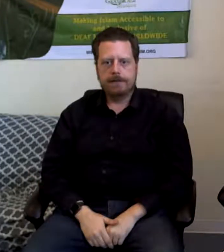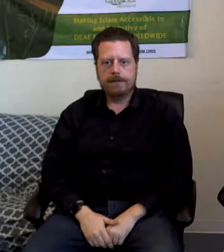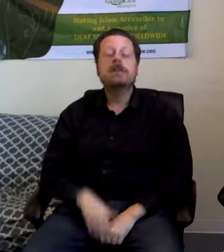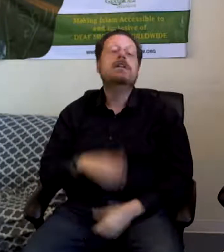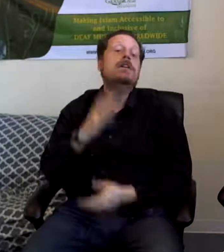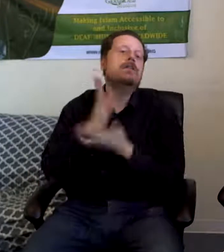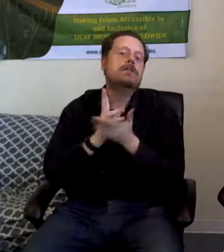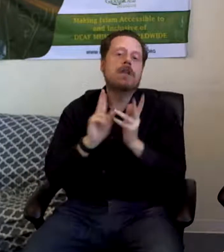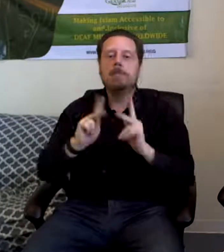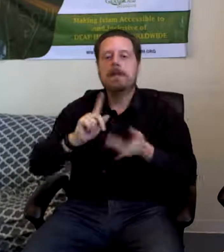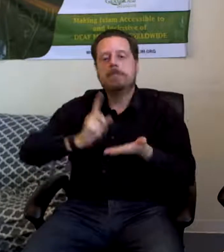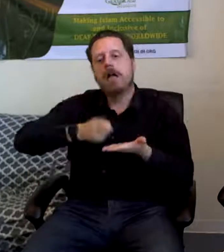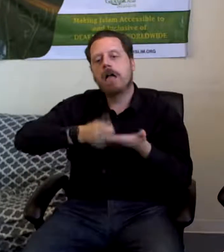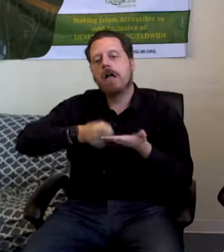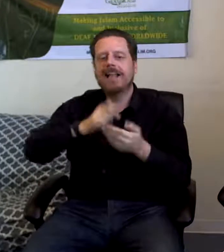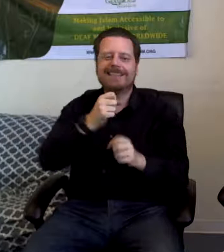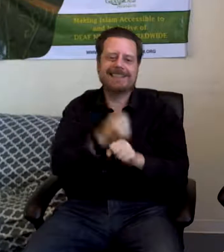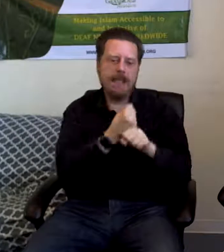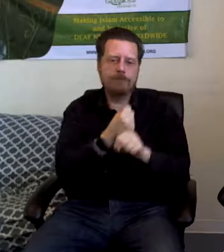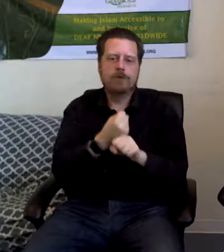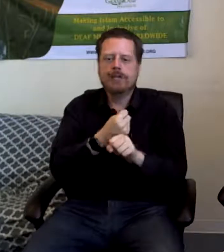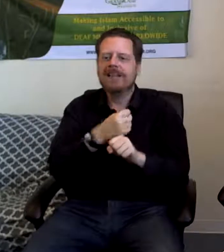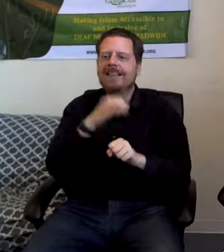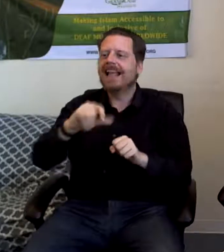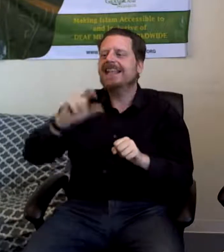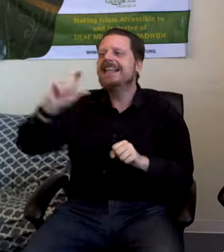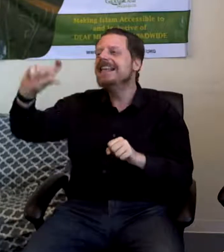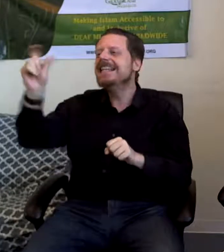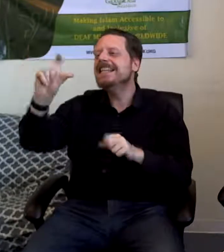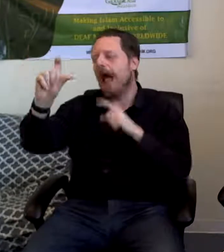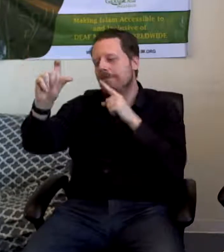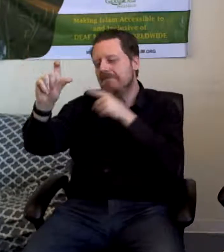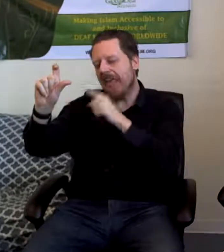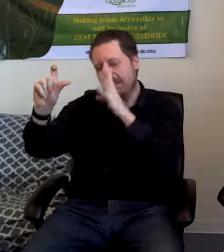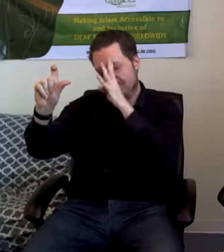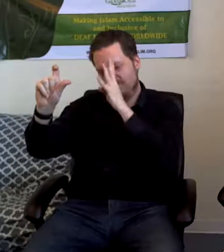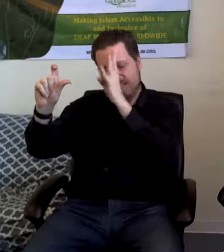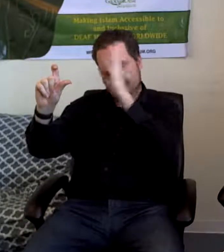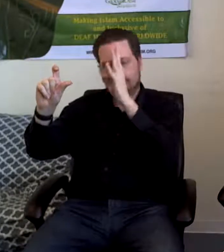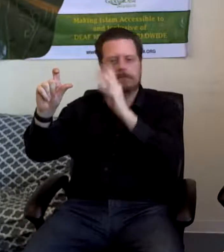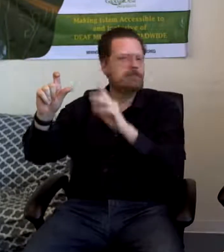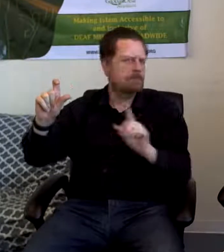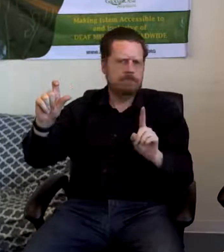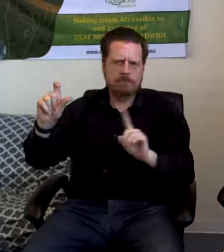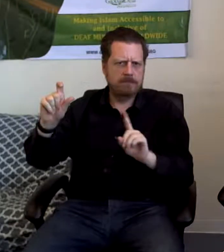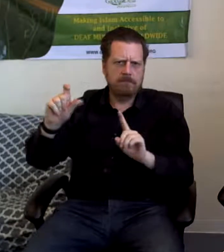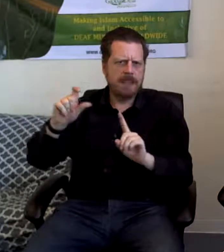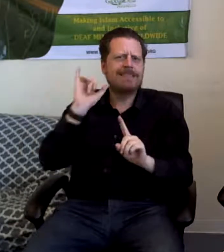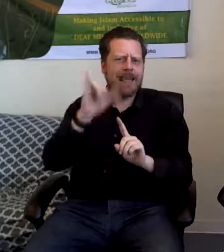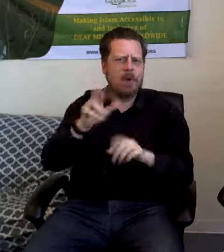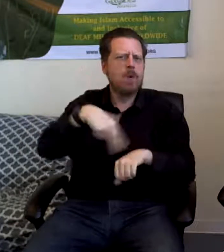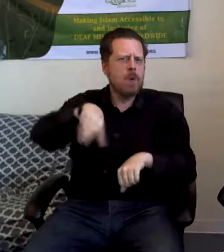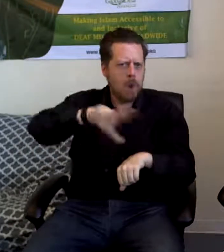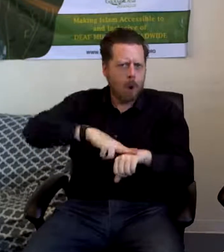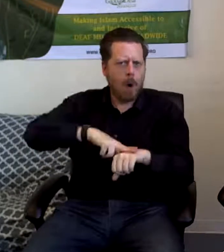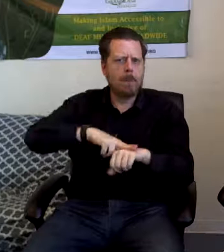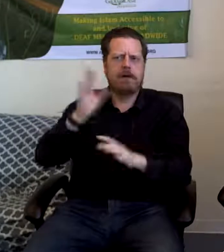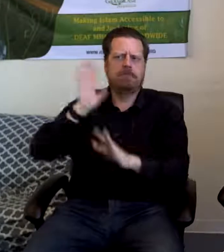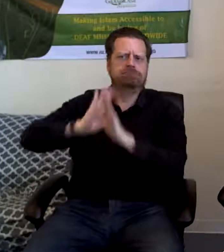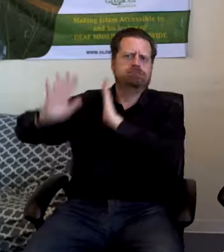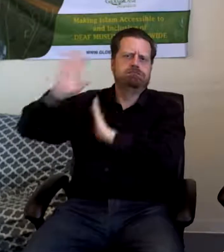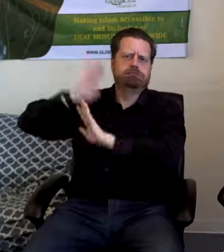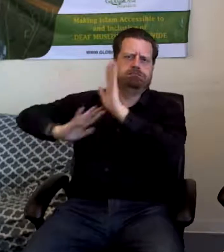Some people talk about slavery as an Islamic invention, but slavery was norm in